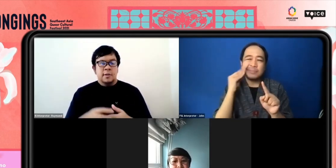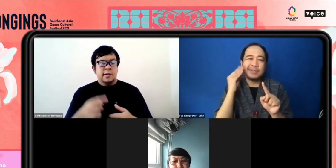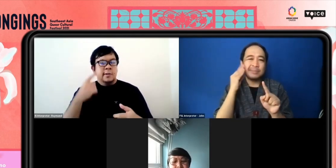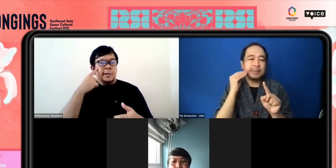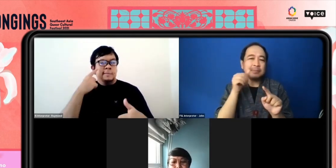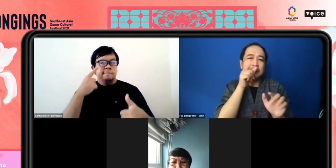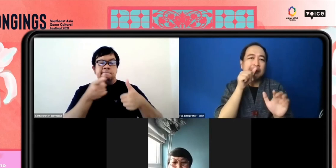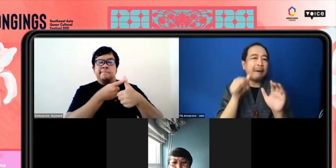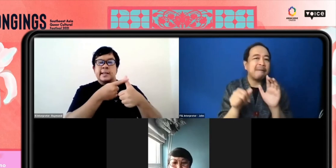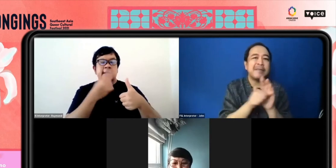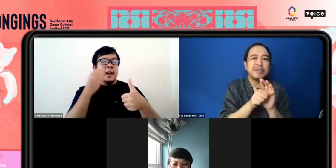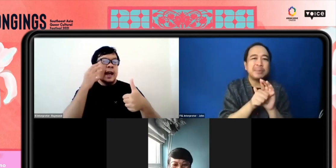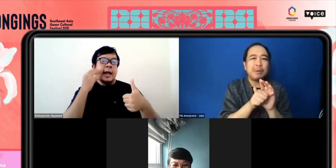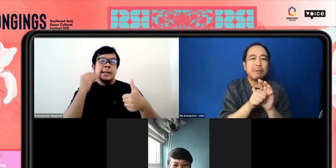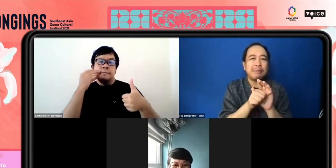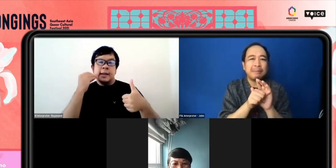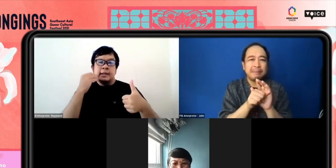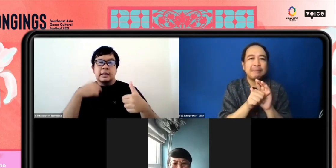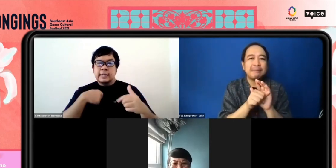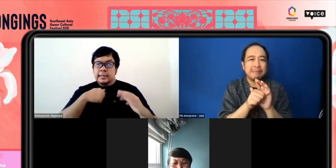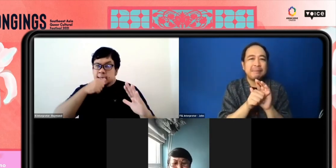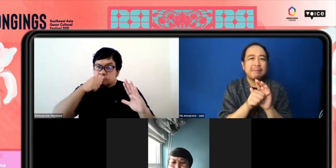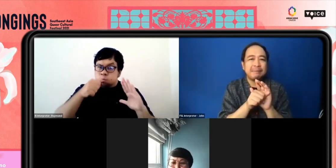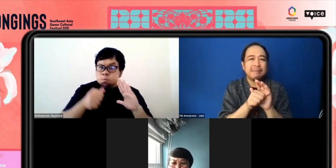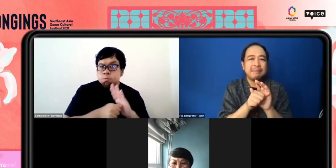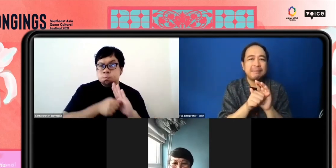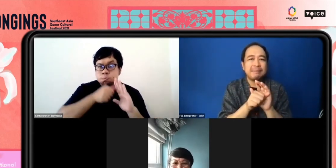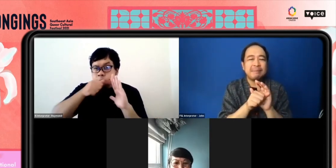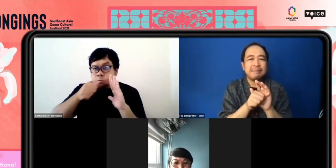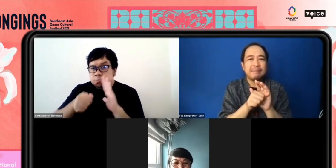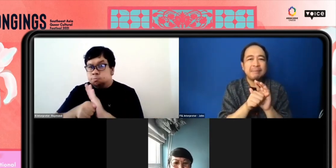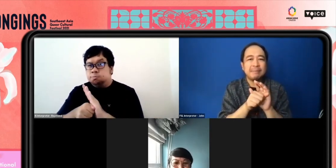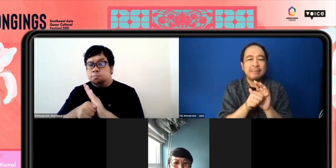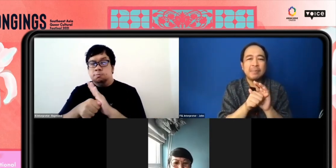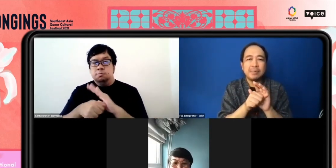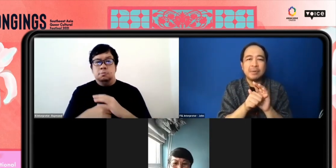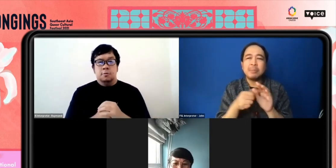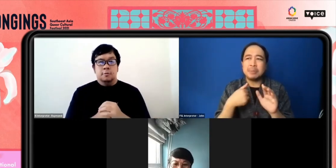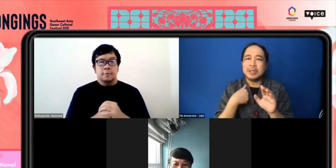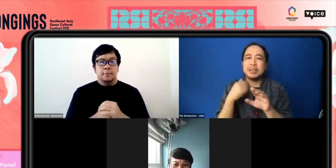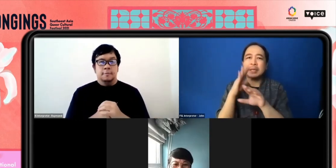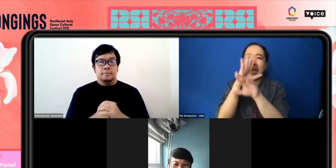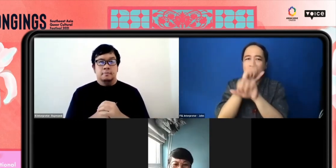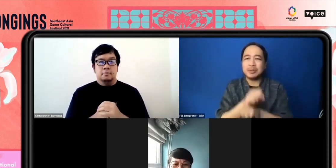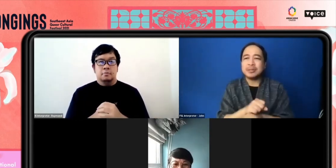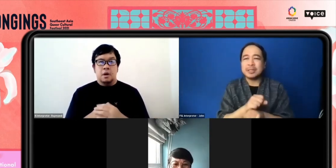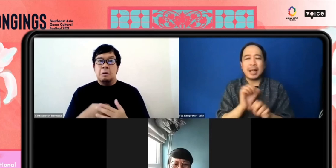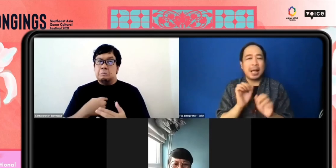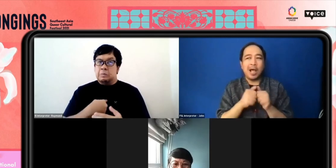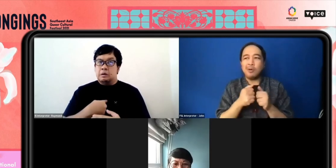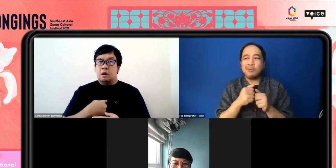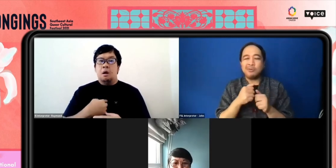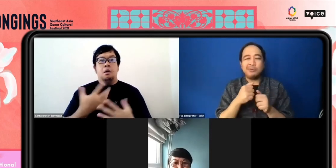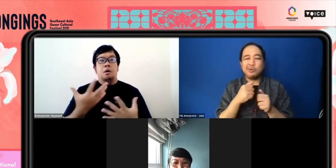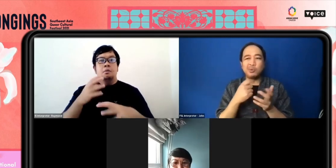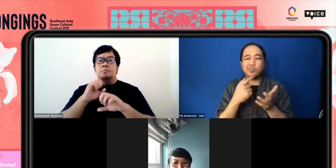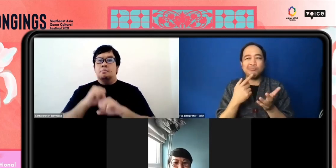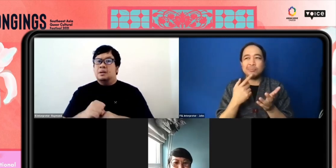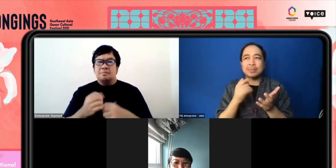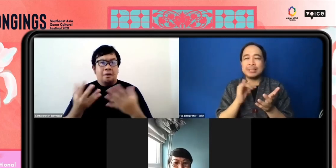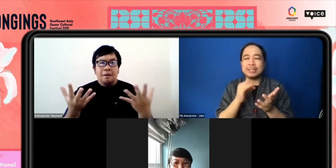and I learned to practice invisibility or self-erasure.